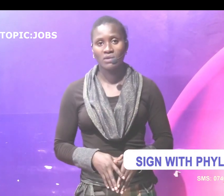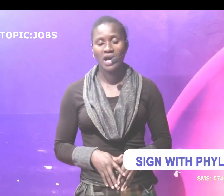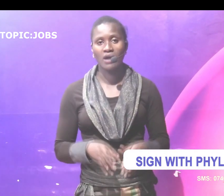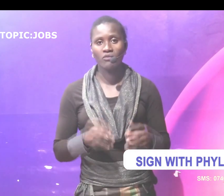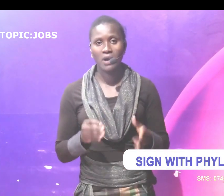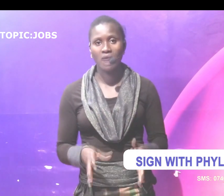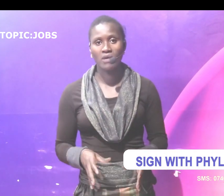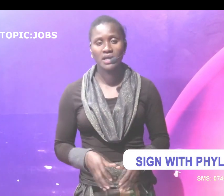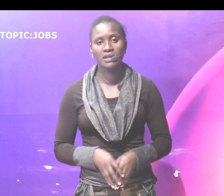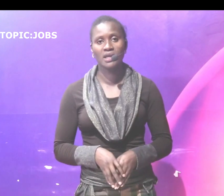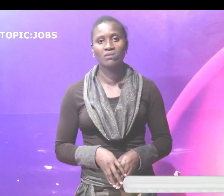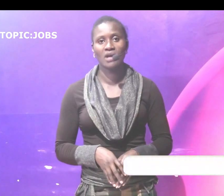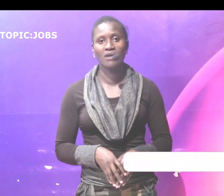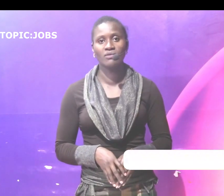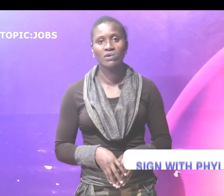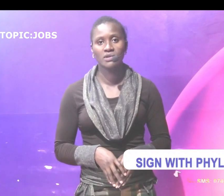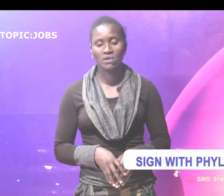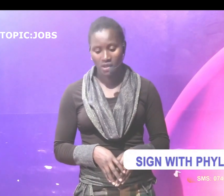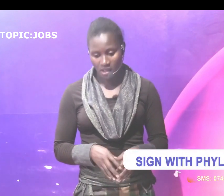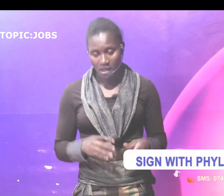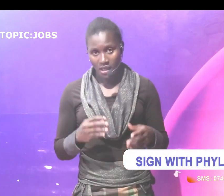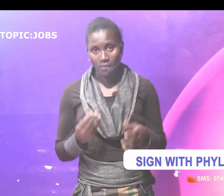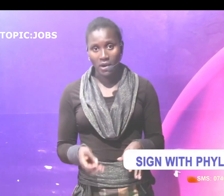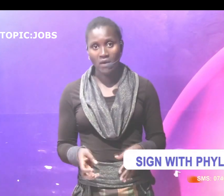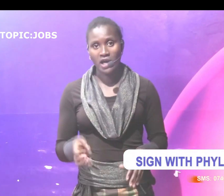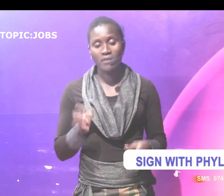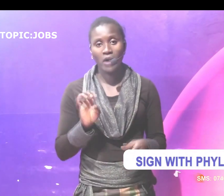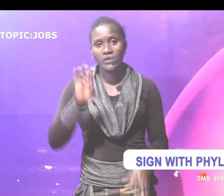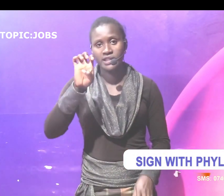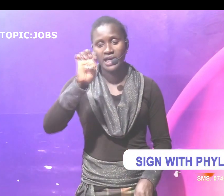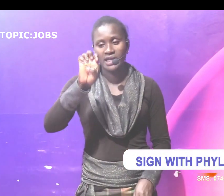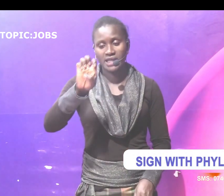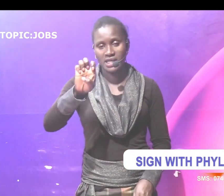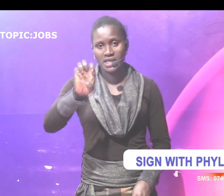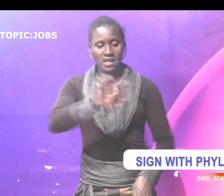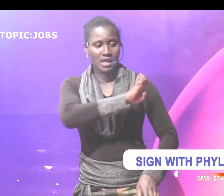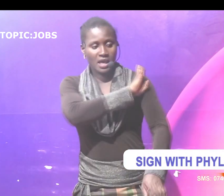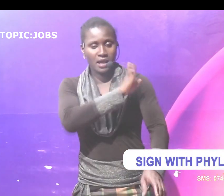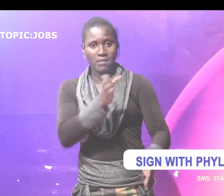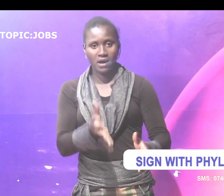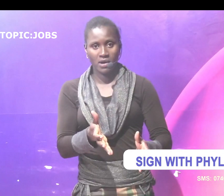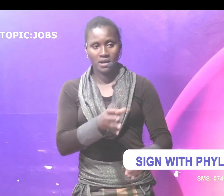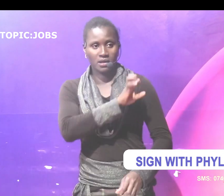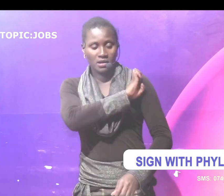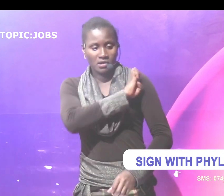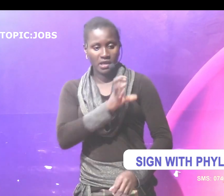have power and then we have also empower. Empower using a letter E. Empower,